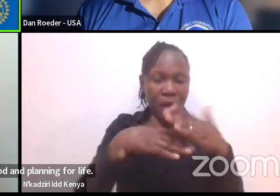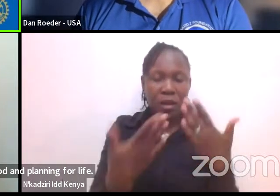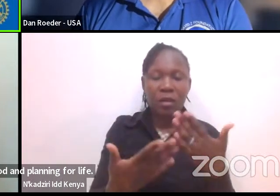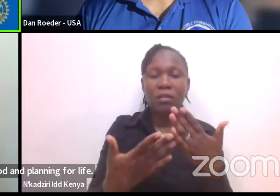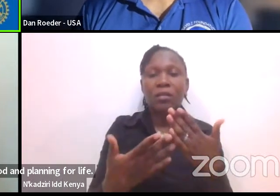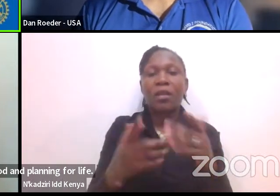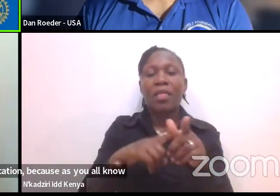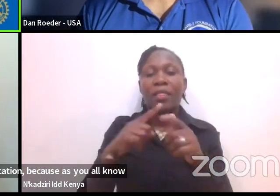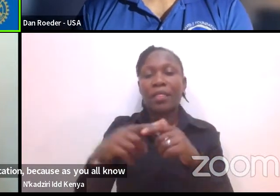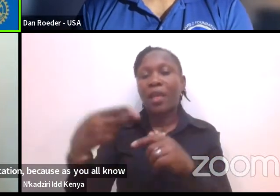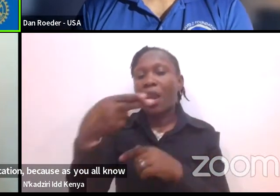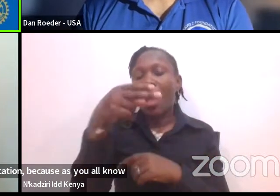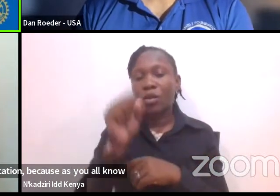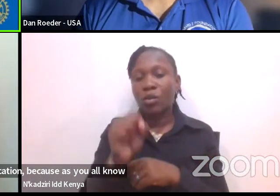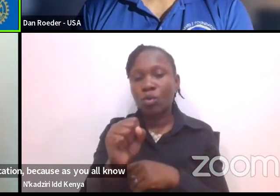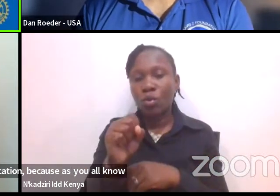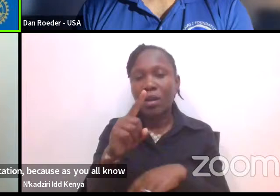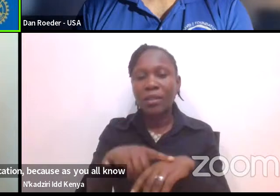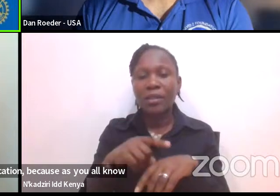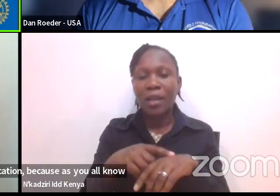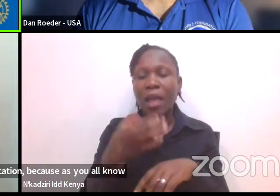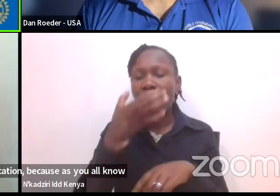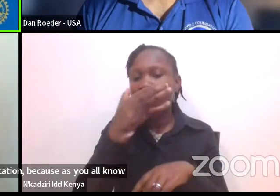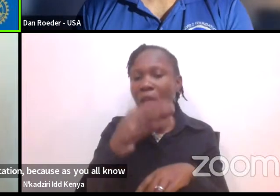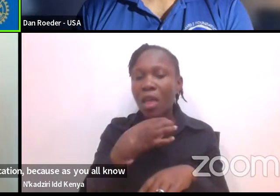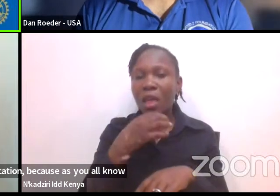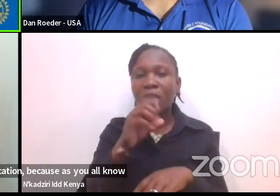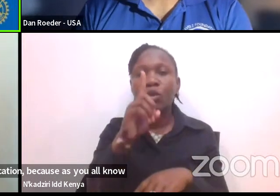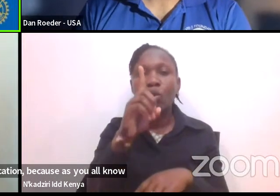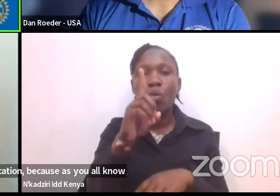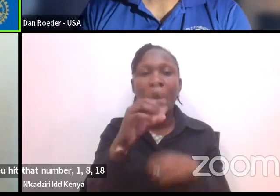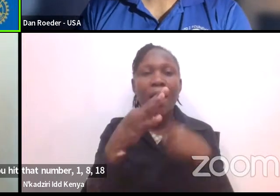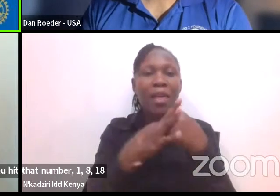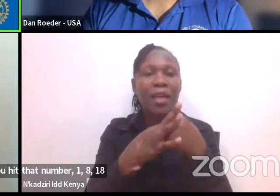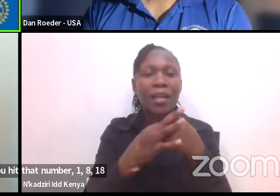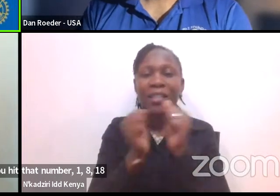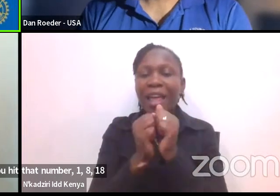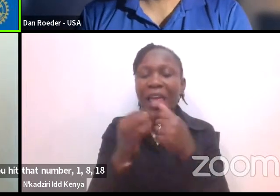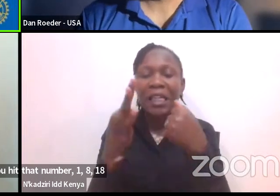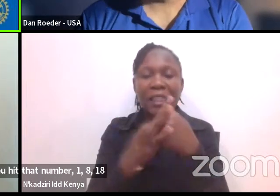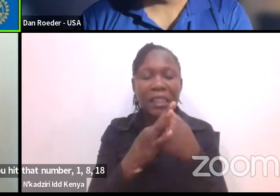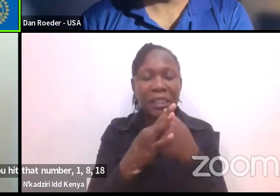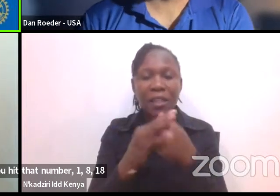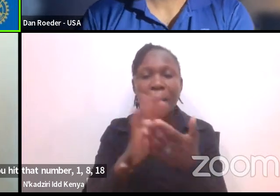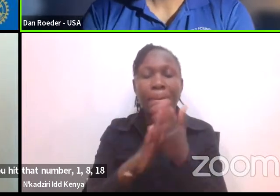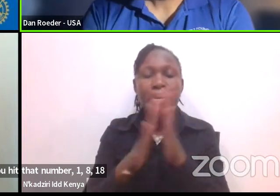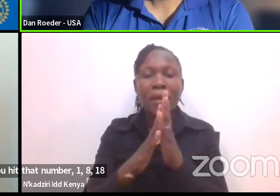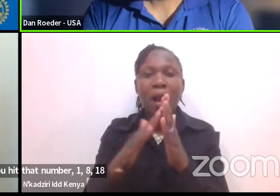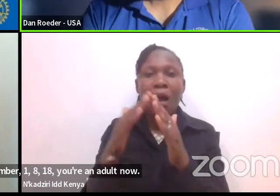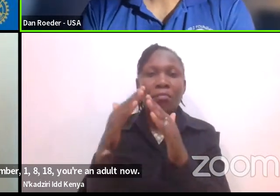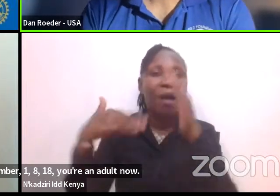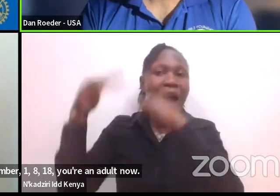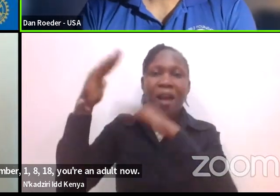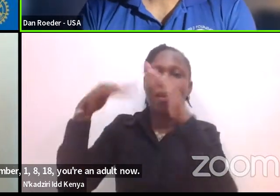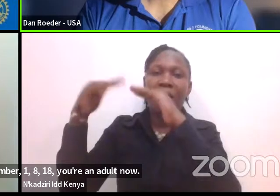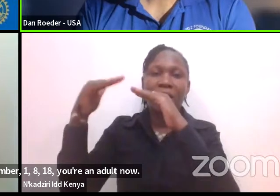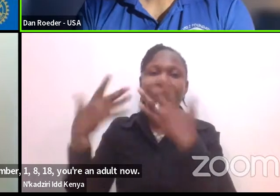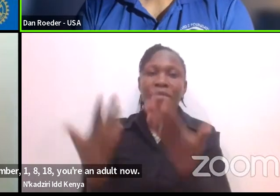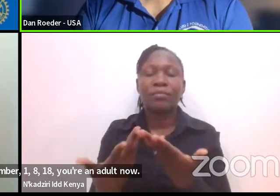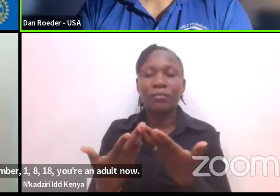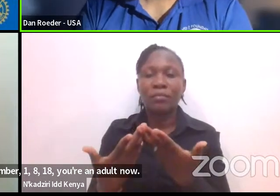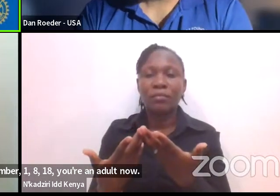the moment you hit that number 18, you're an adult now. So how can we help